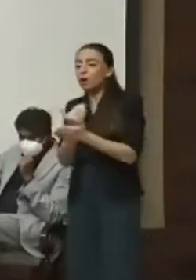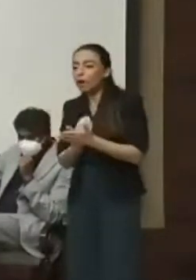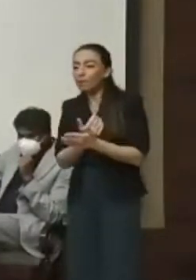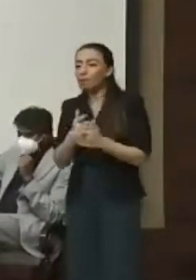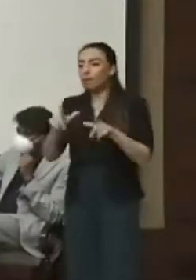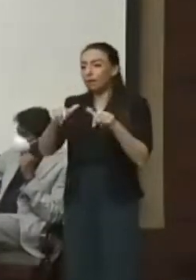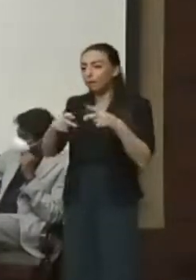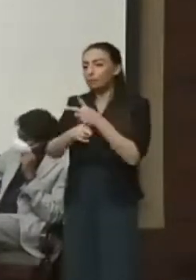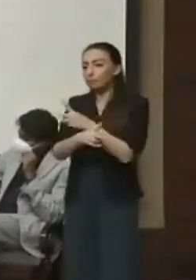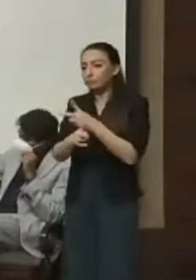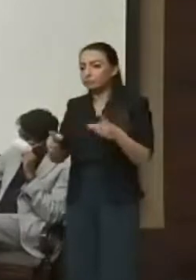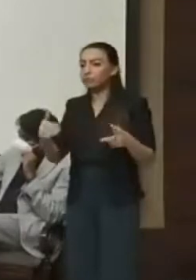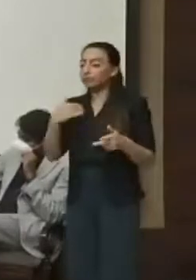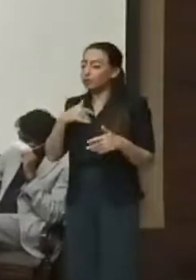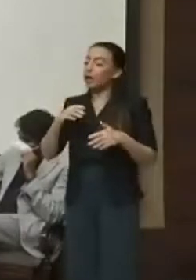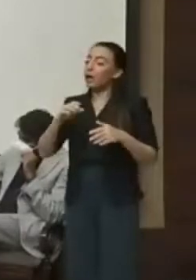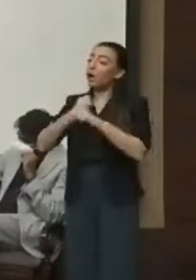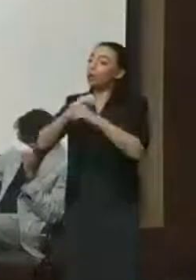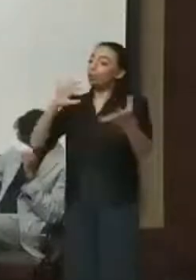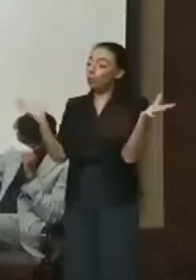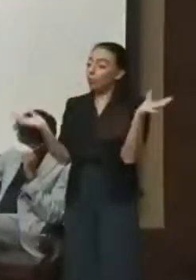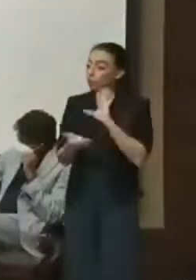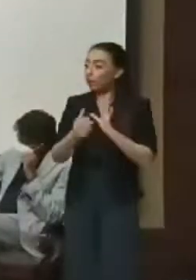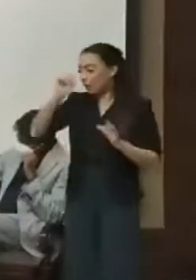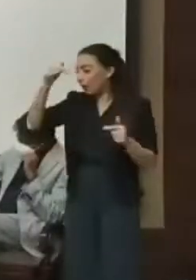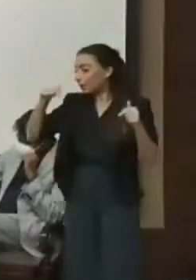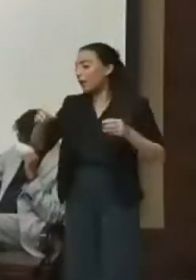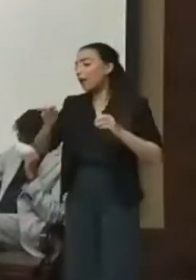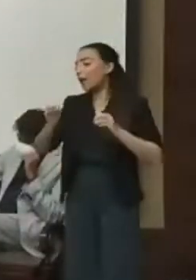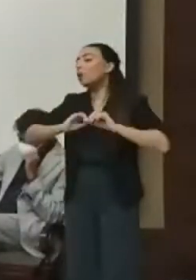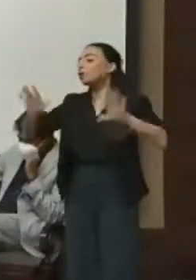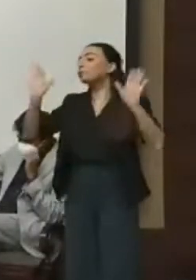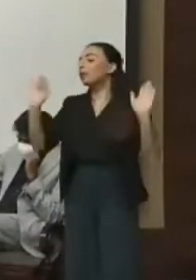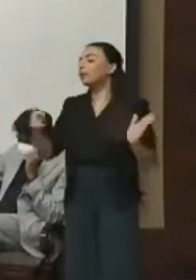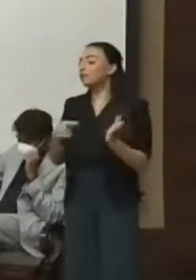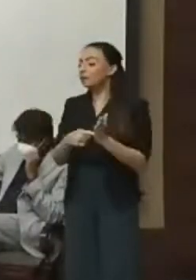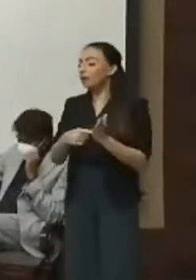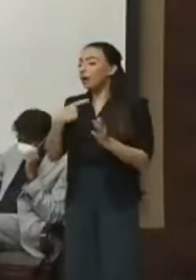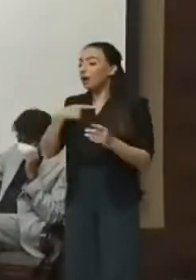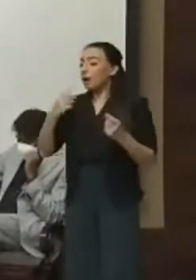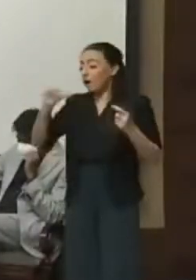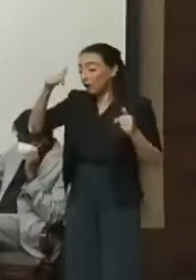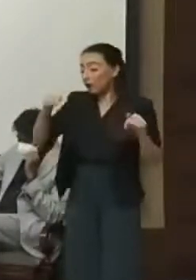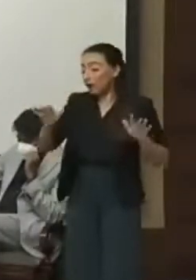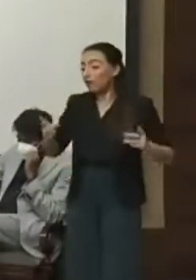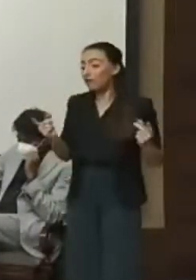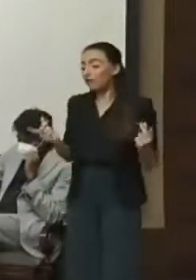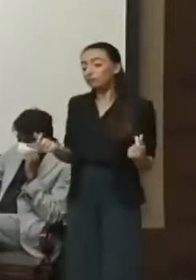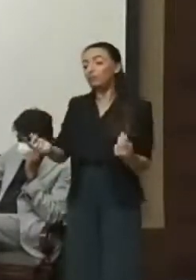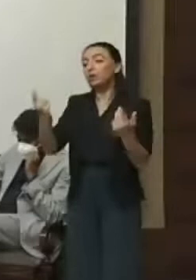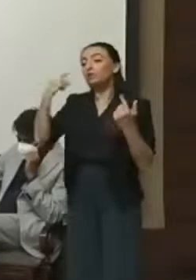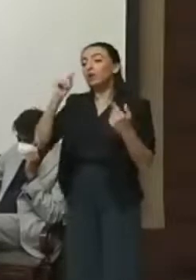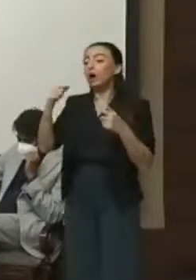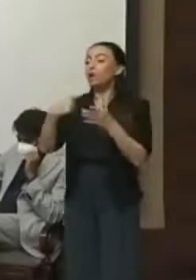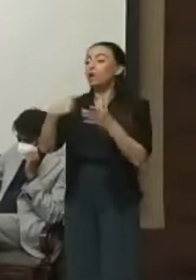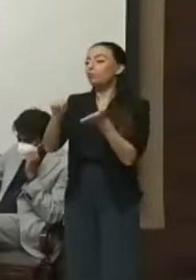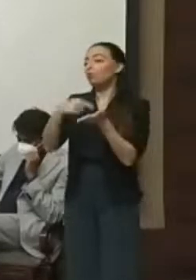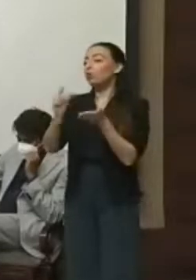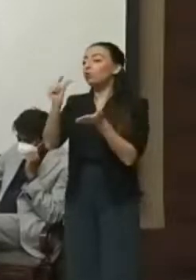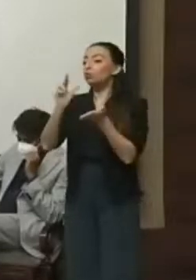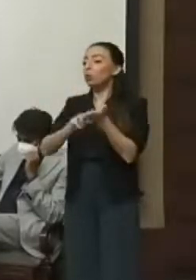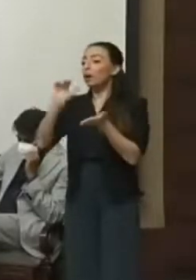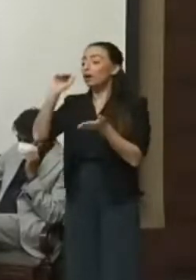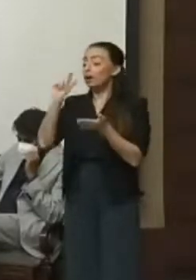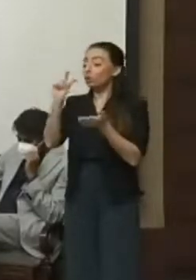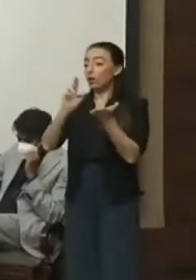which have been launched globally as well as in India. And India have been very quick on, for example, to approve the UN Convention on